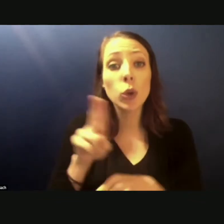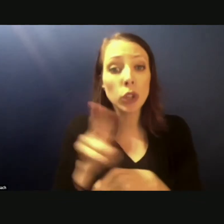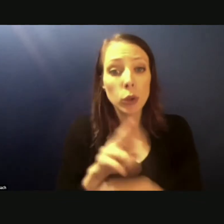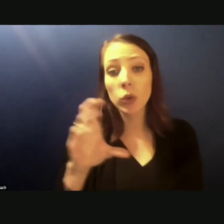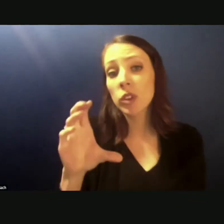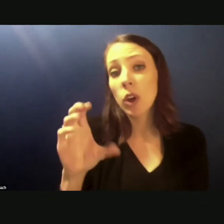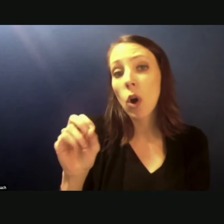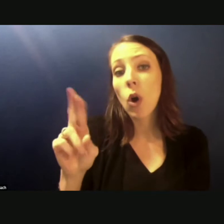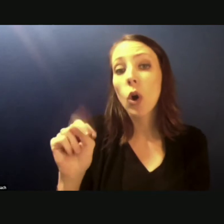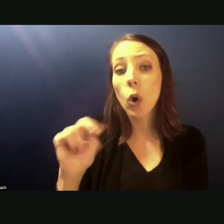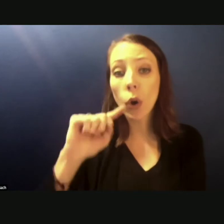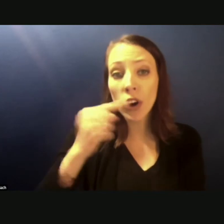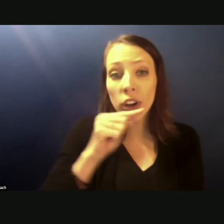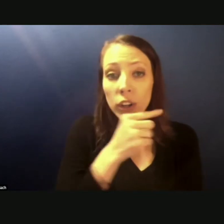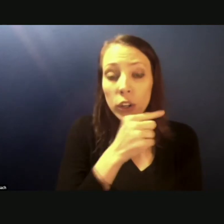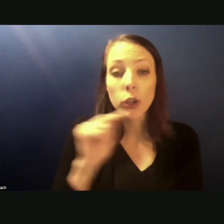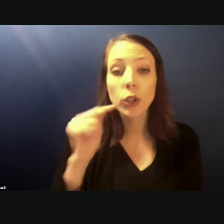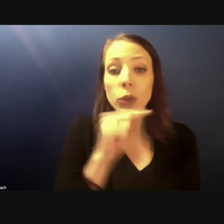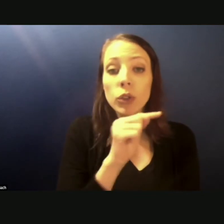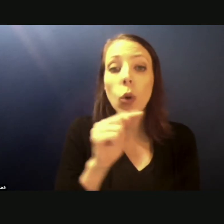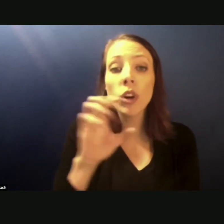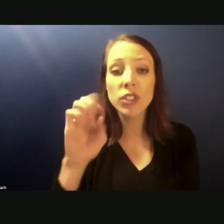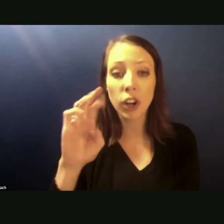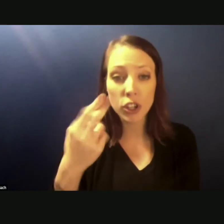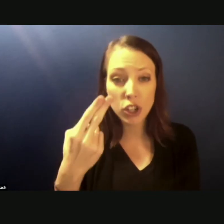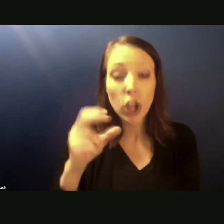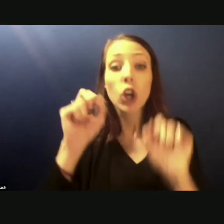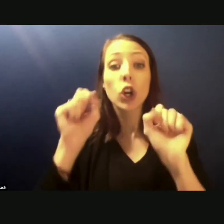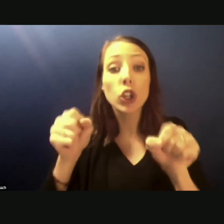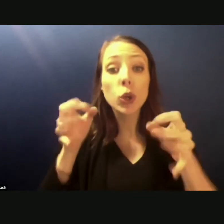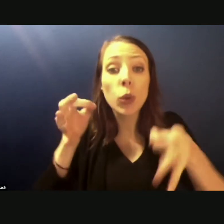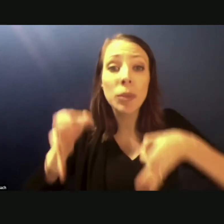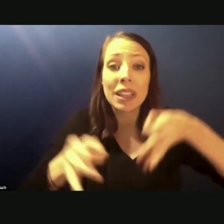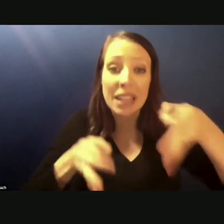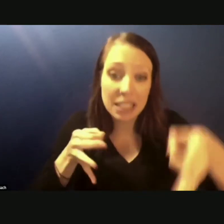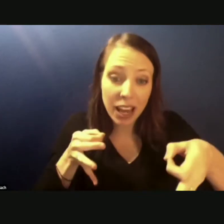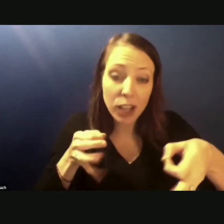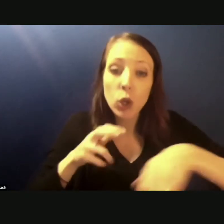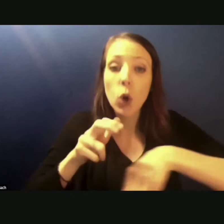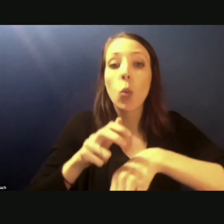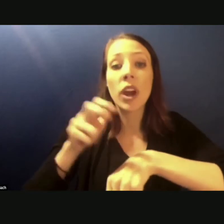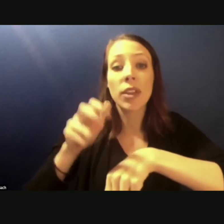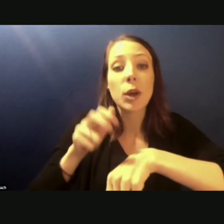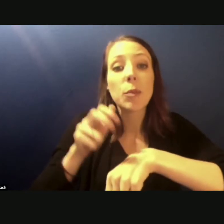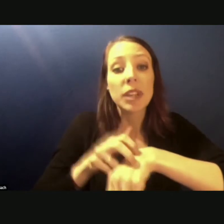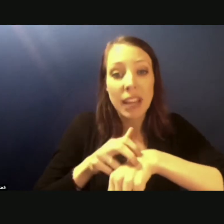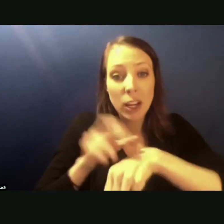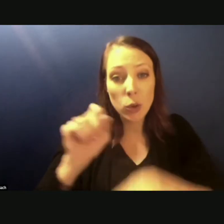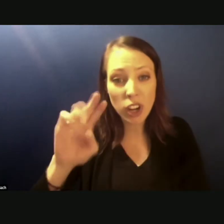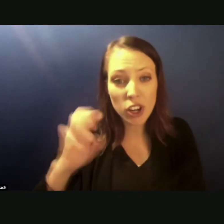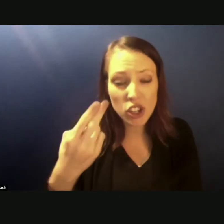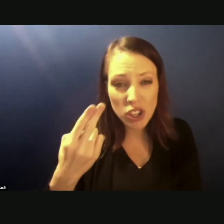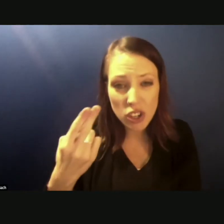you used corn, you used cornstarch. Could you replace that with